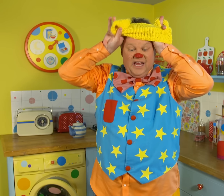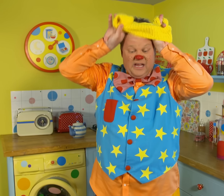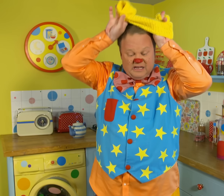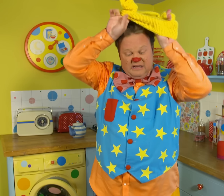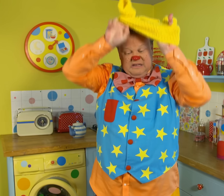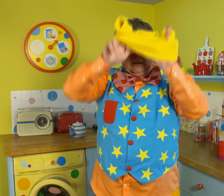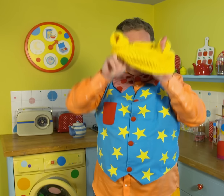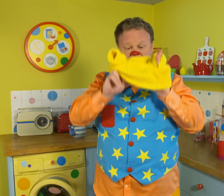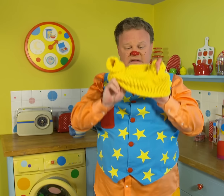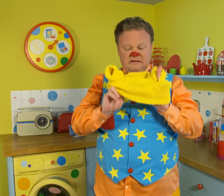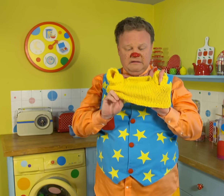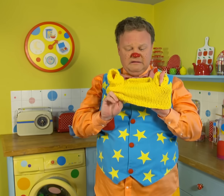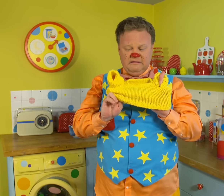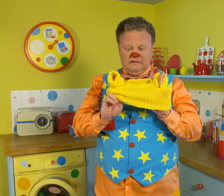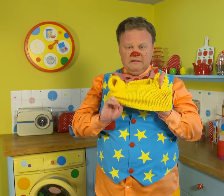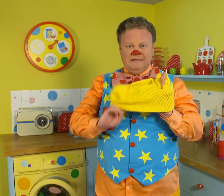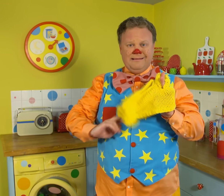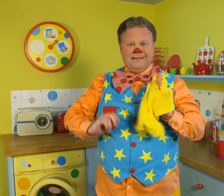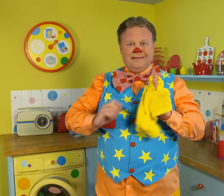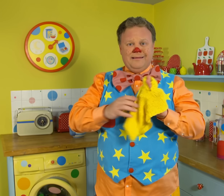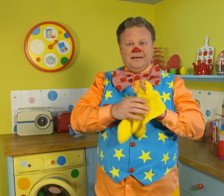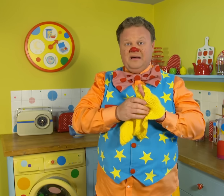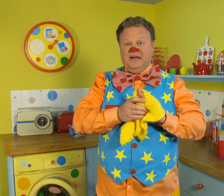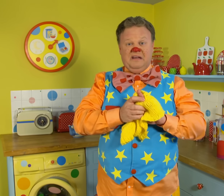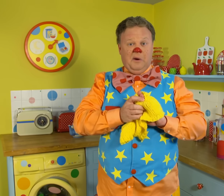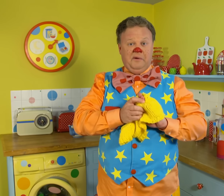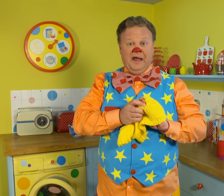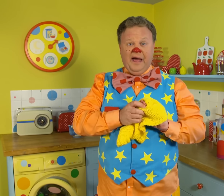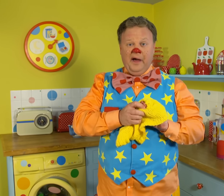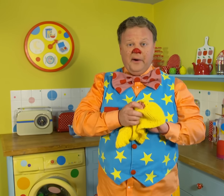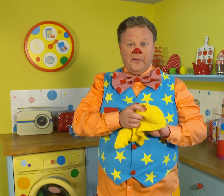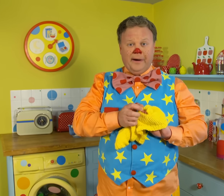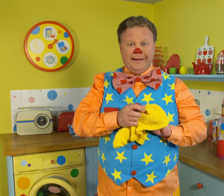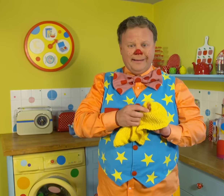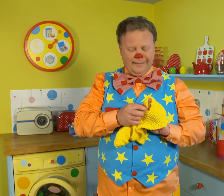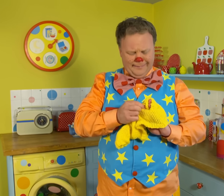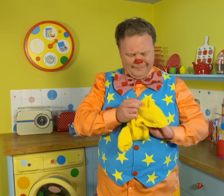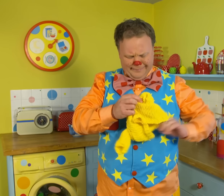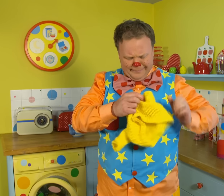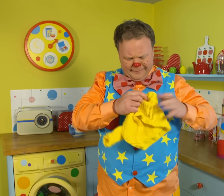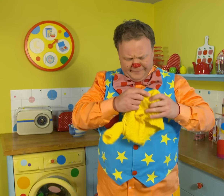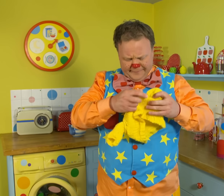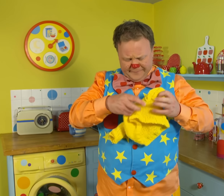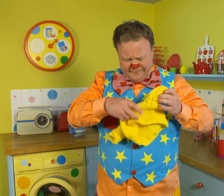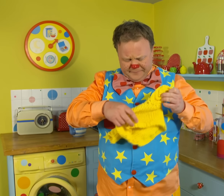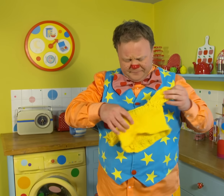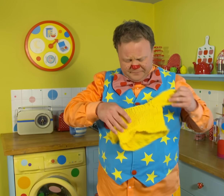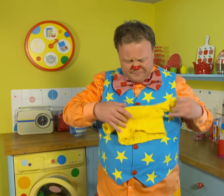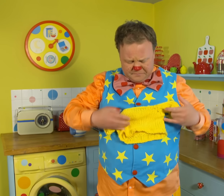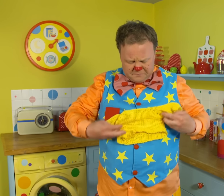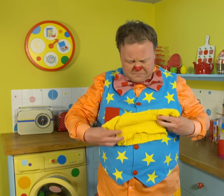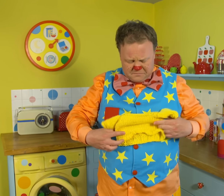small. And where have all the spots gone? I don't know. The spots must have washed off, Mr.